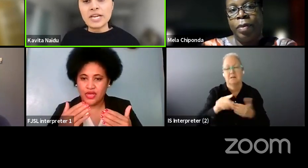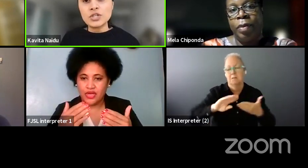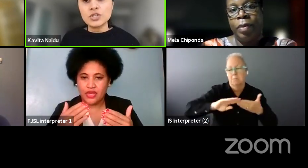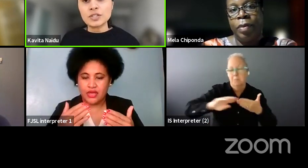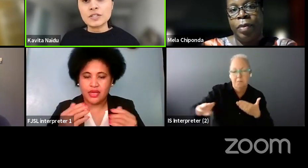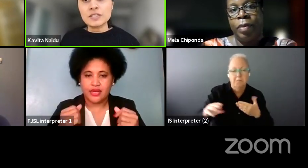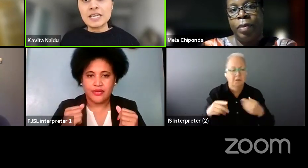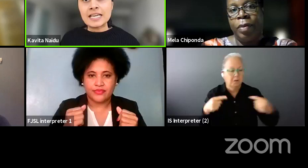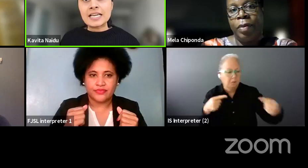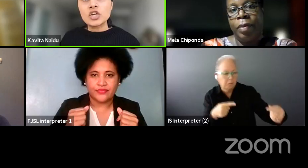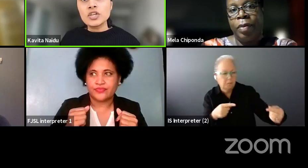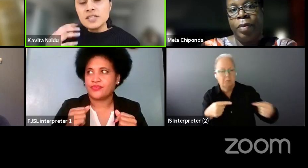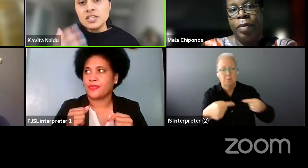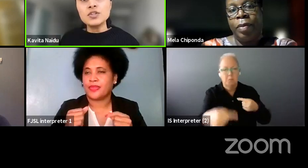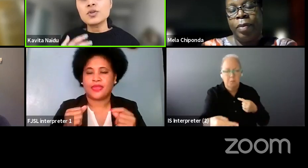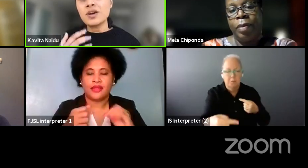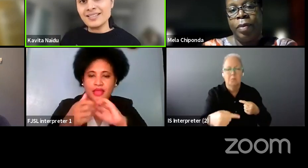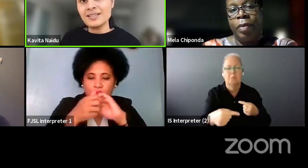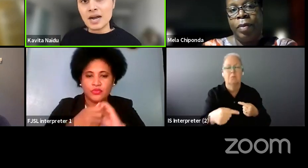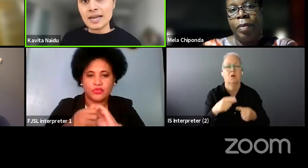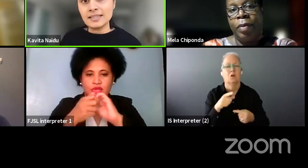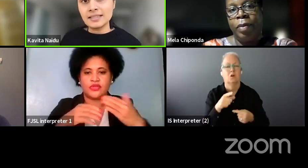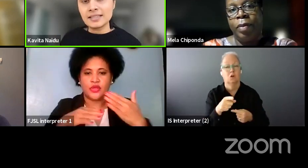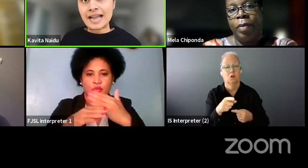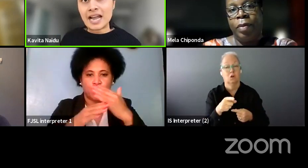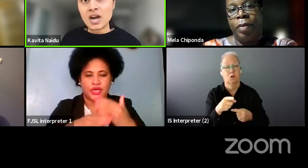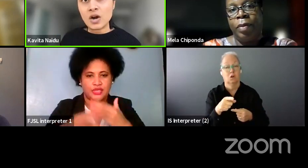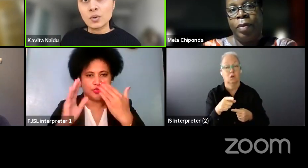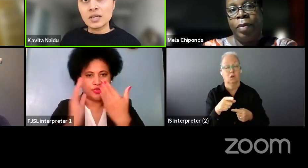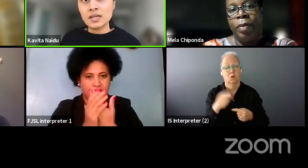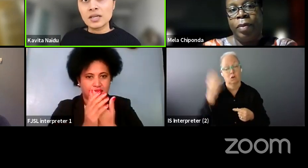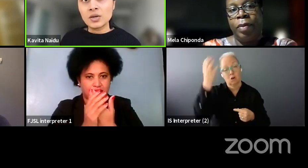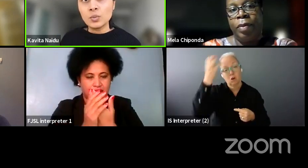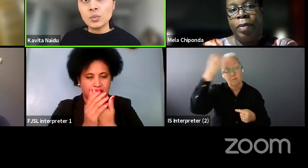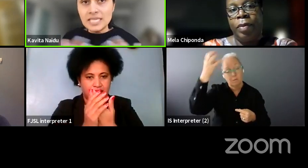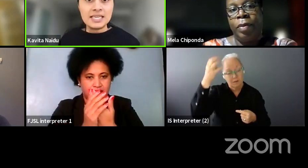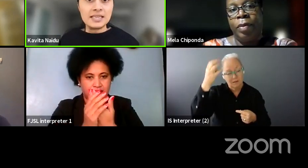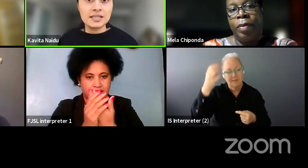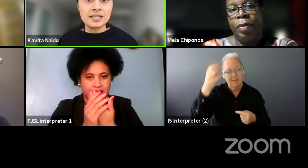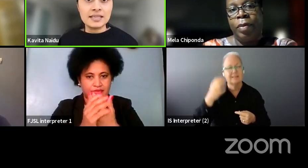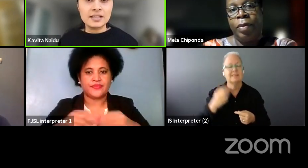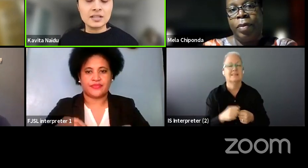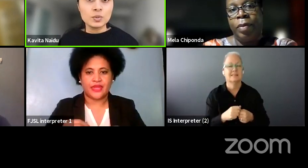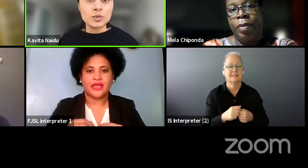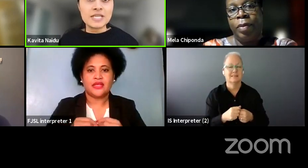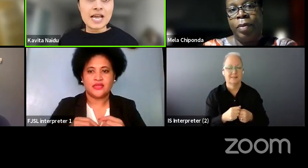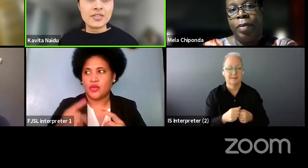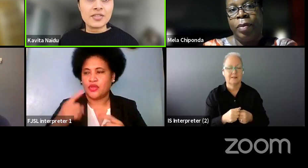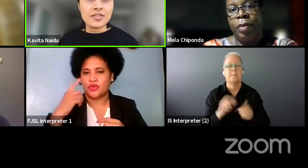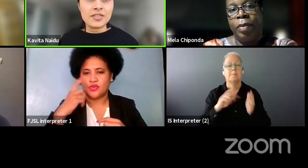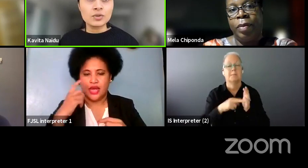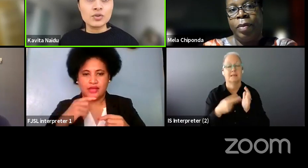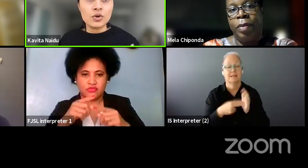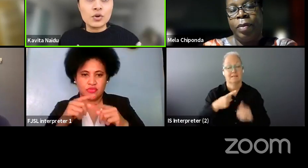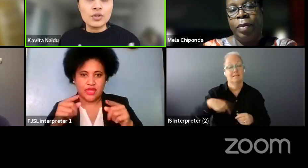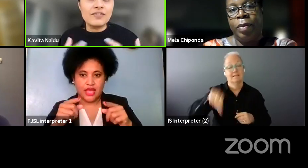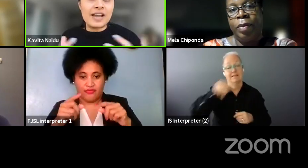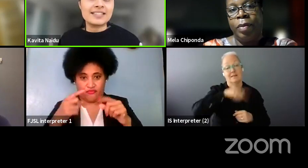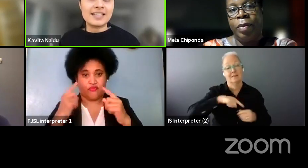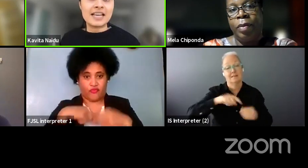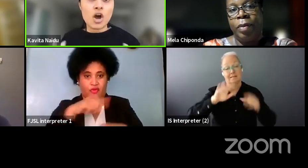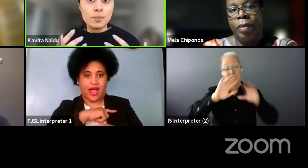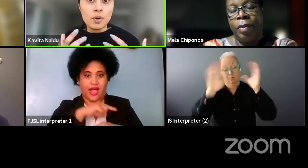and corporations, continues to undermine how we in the global South are able to not